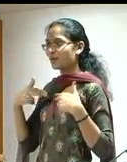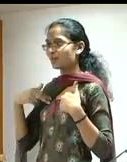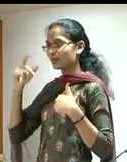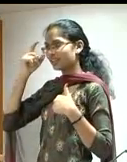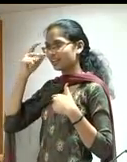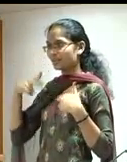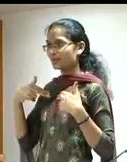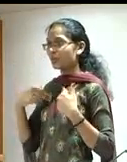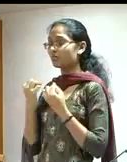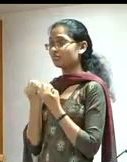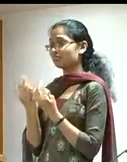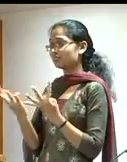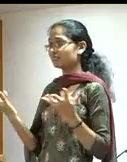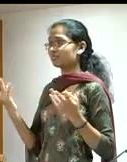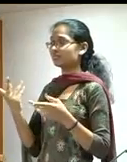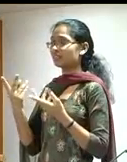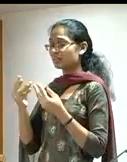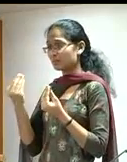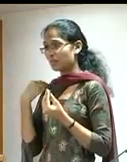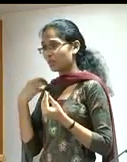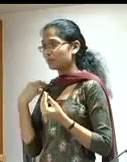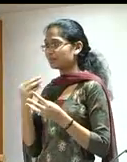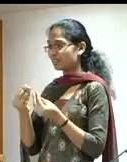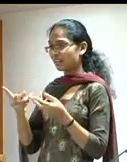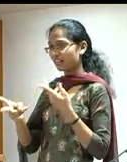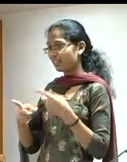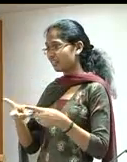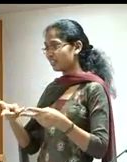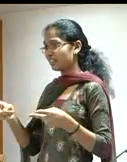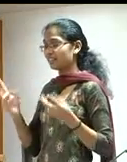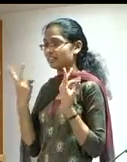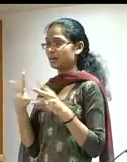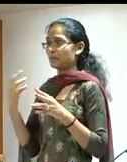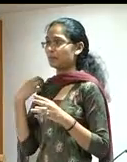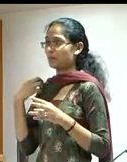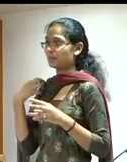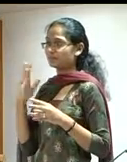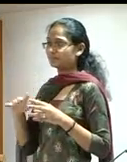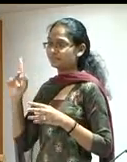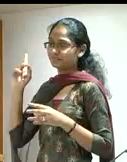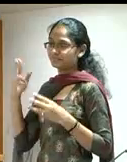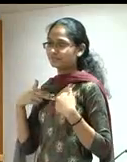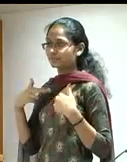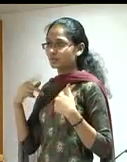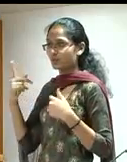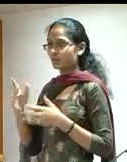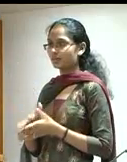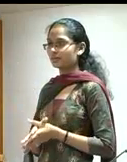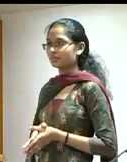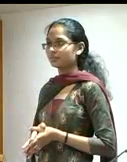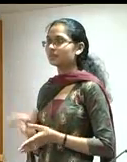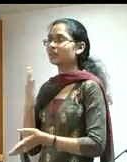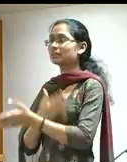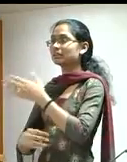number of cases which have come before it regarding affirmative action and discrimination against a person